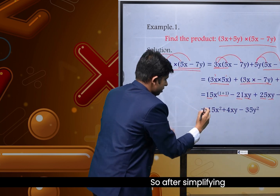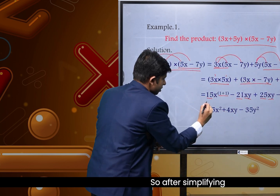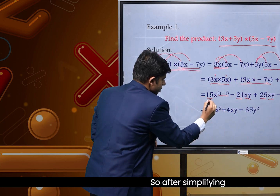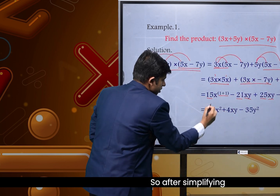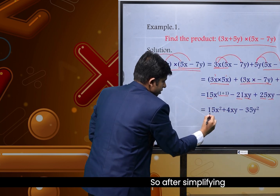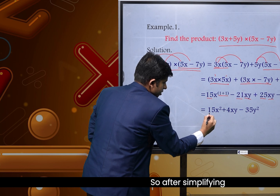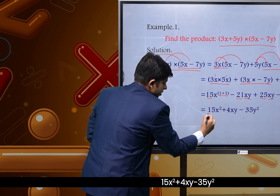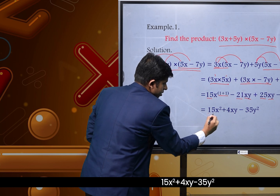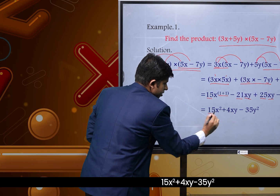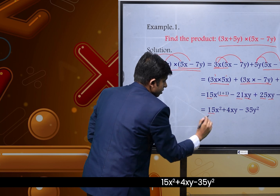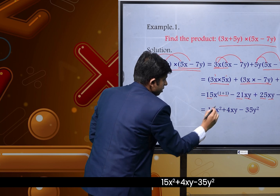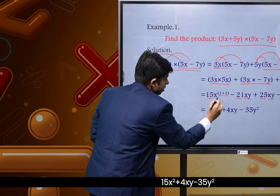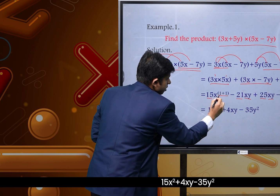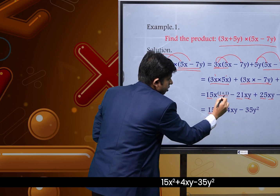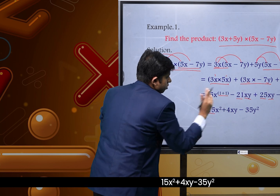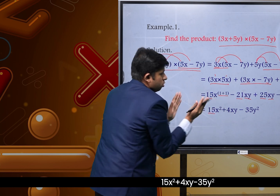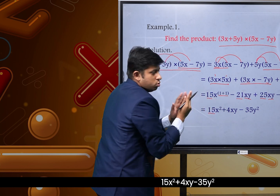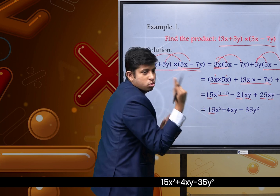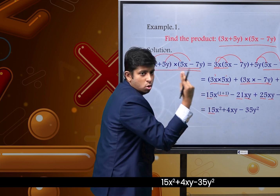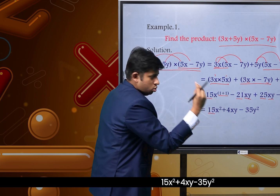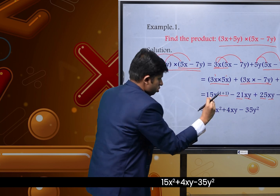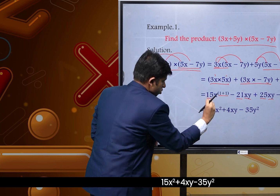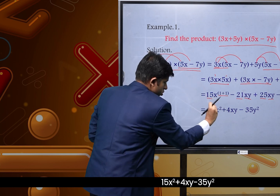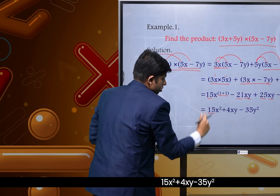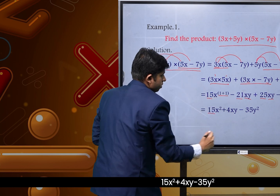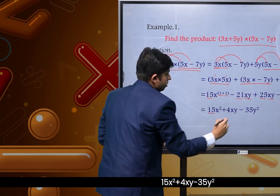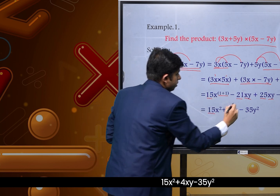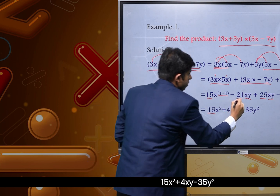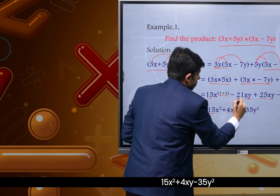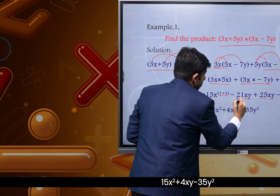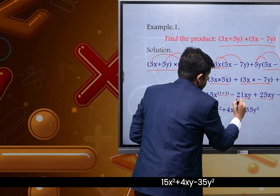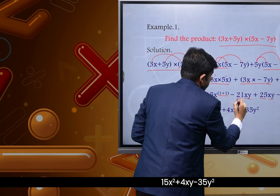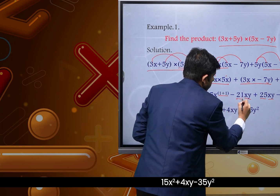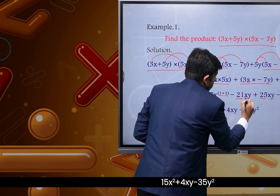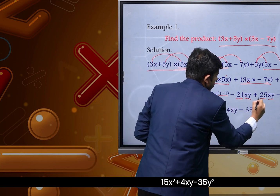So after simplifying, we get 15x square plus 4xy